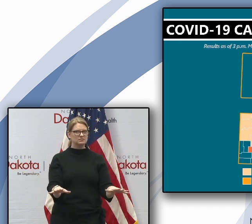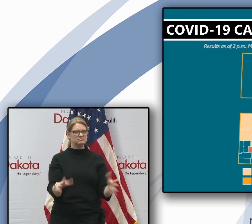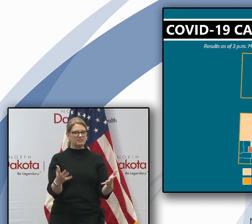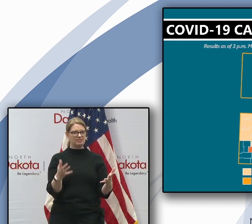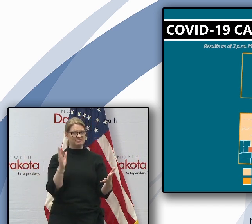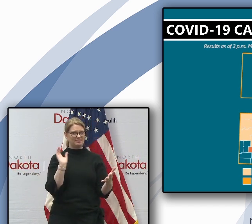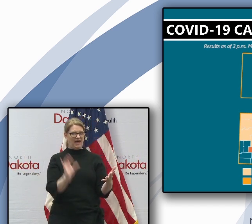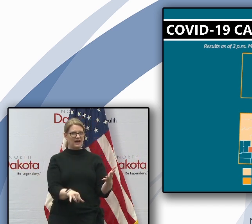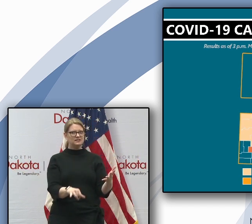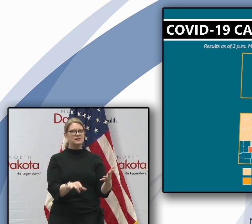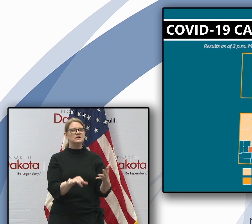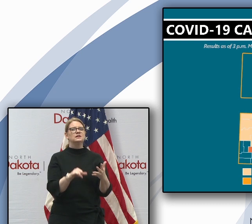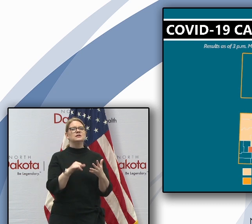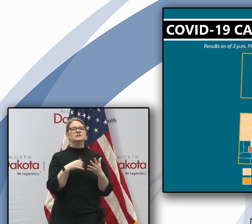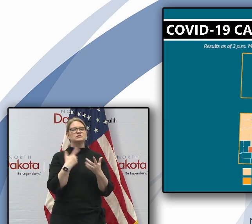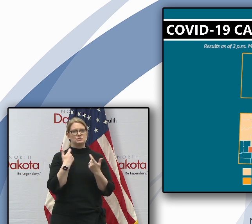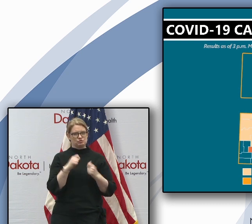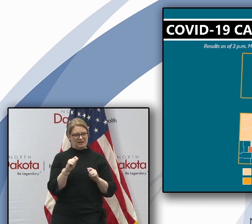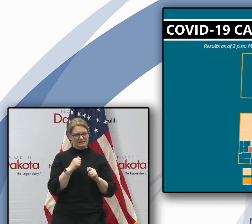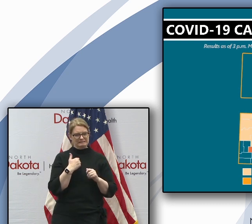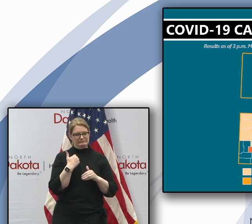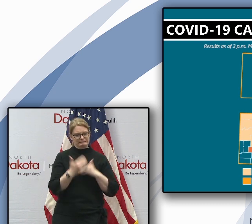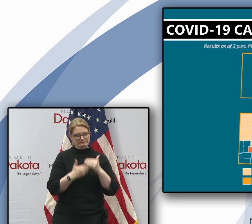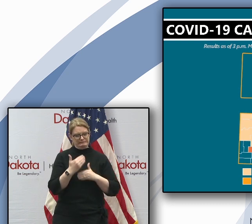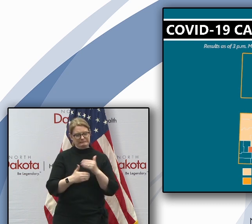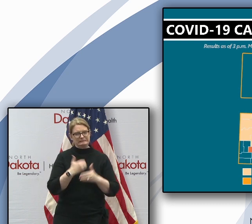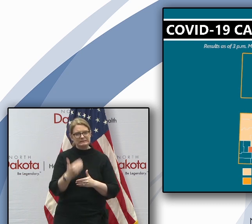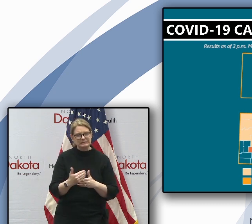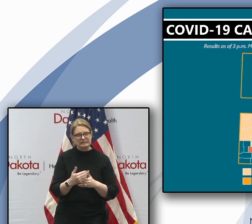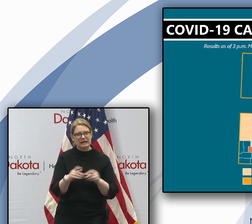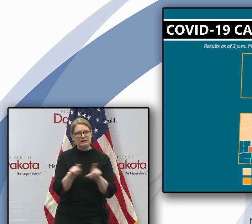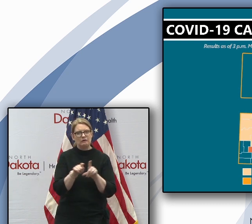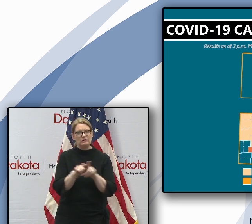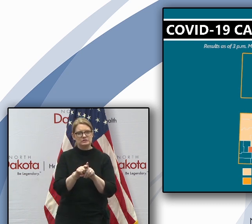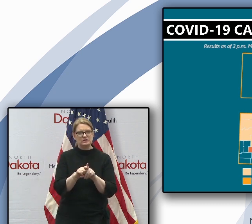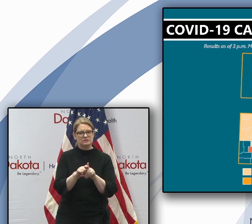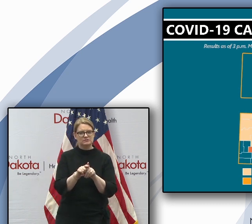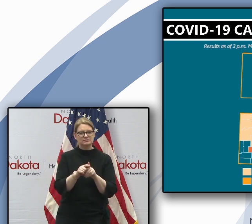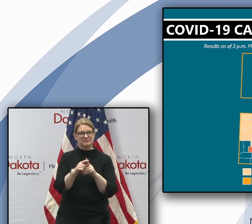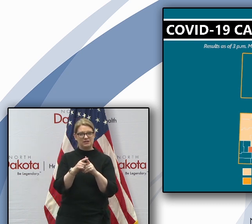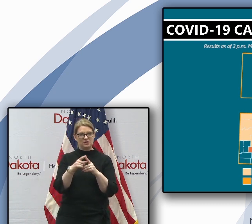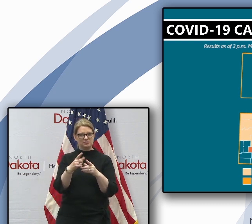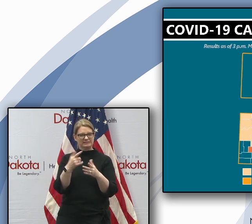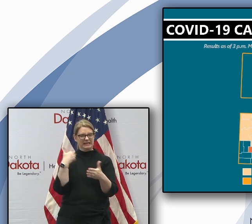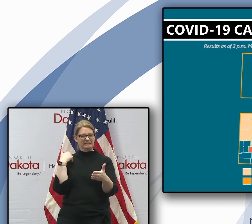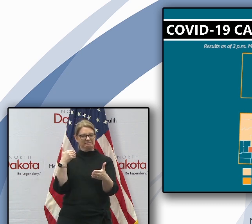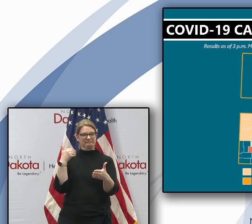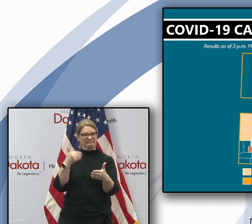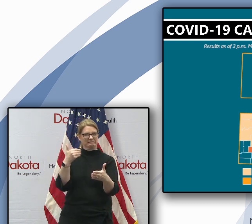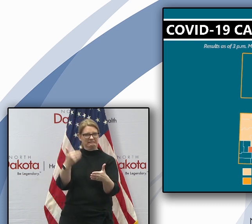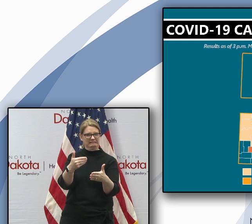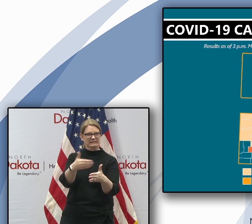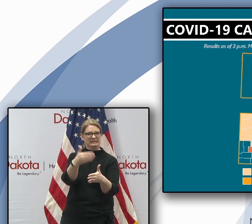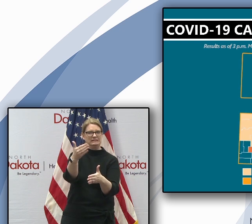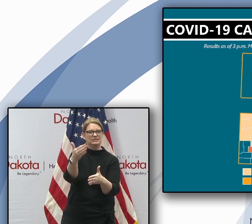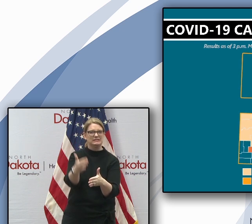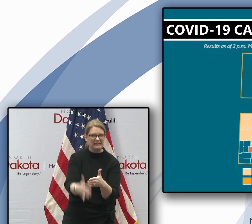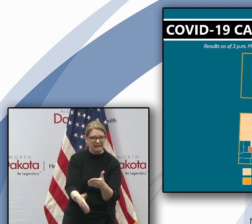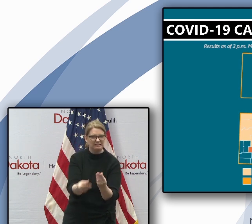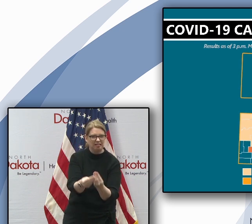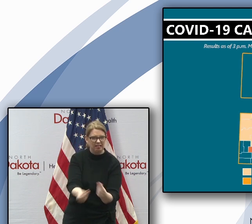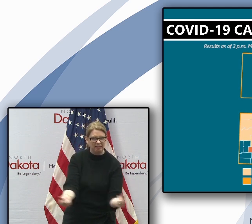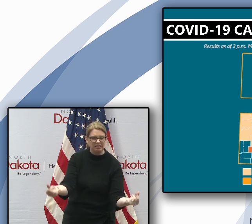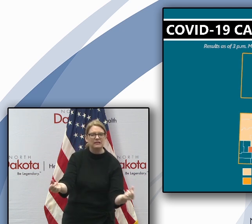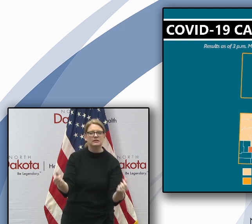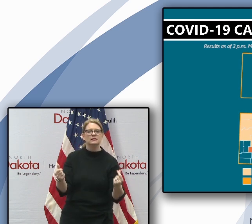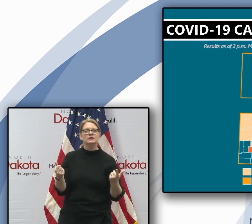not only through the crisis, but out the backside as well, in terms of helping us get back to